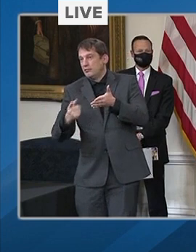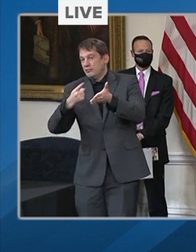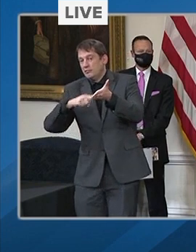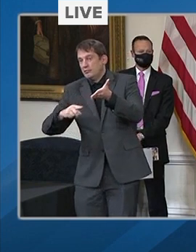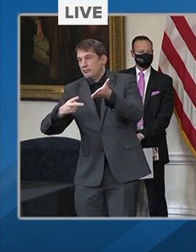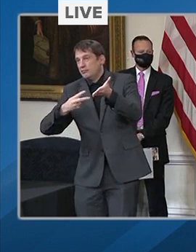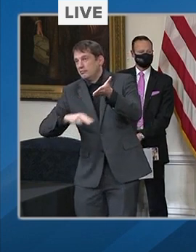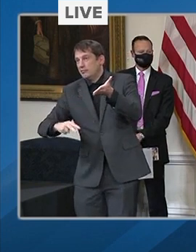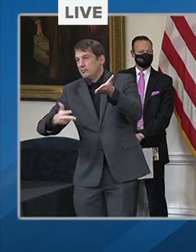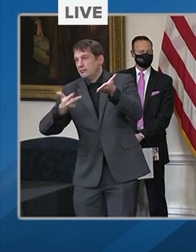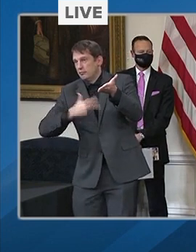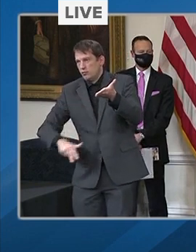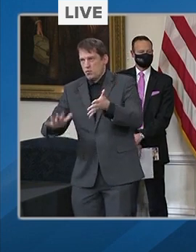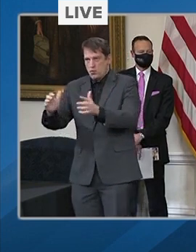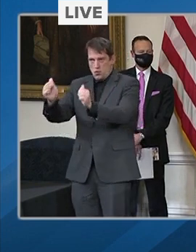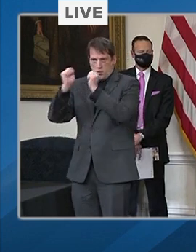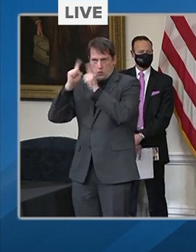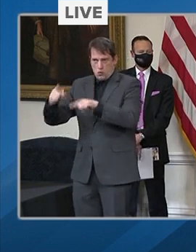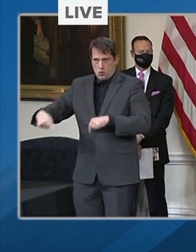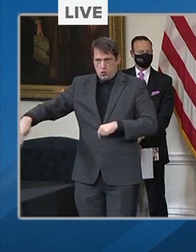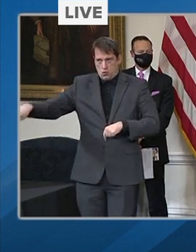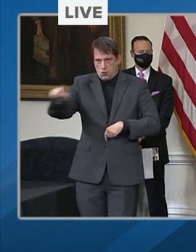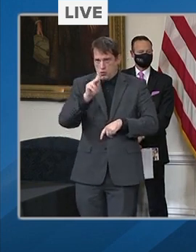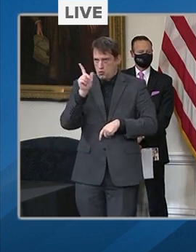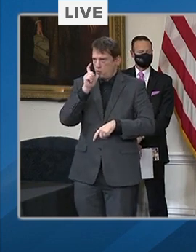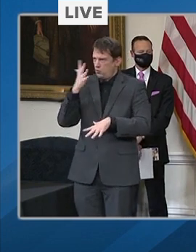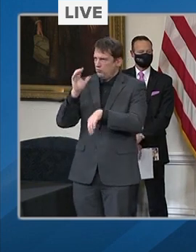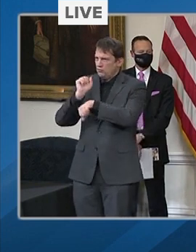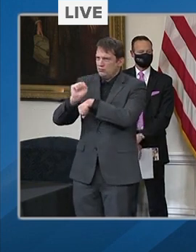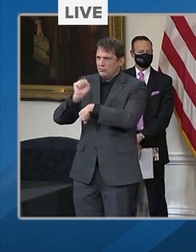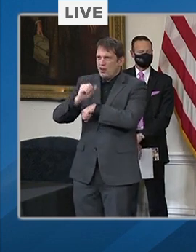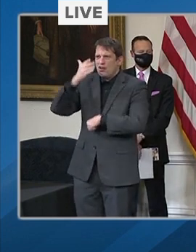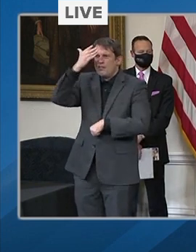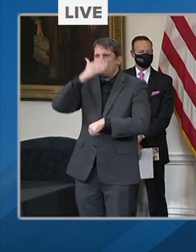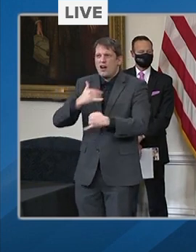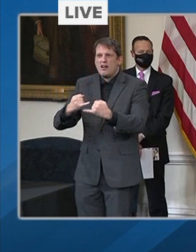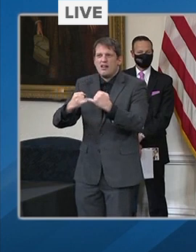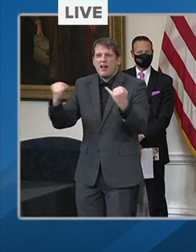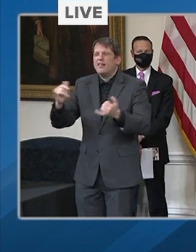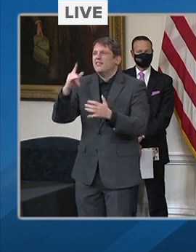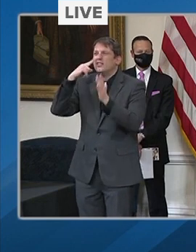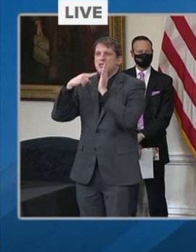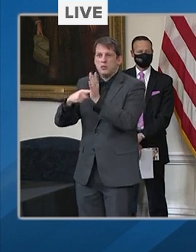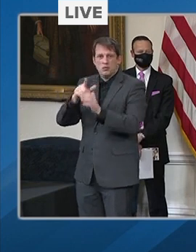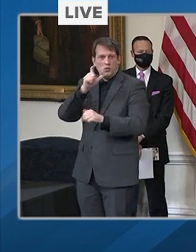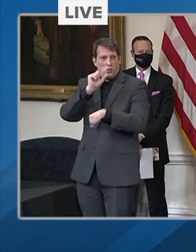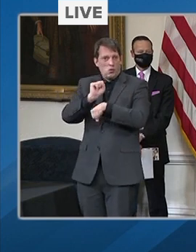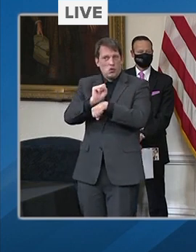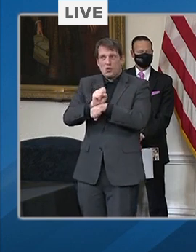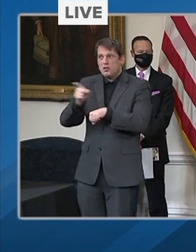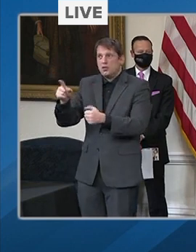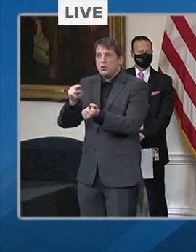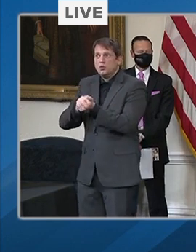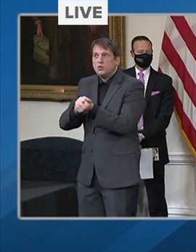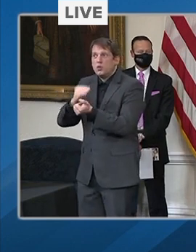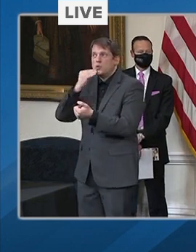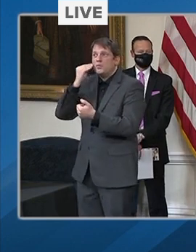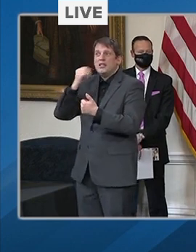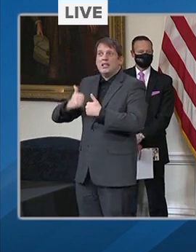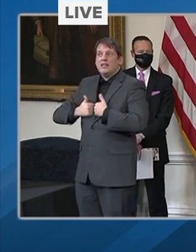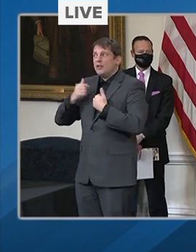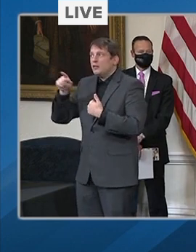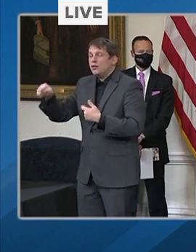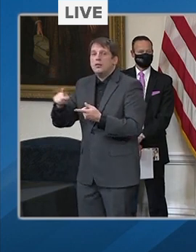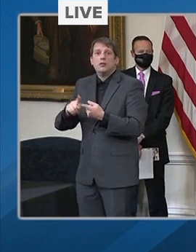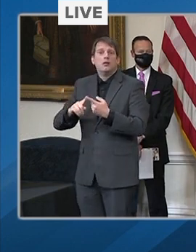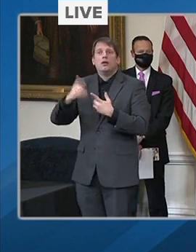healthcare workers, the residents and staff of our nursing homes, and our first responders will begin to receive